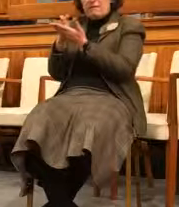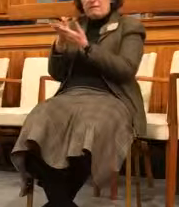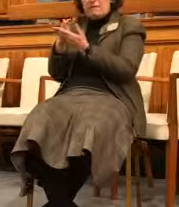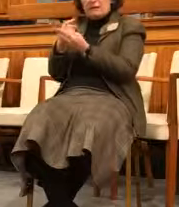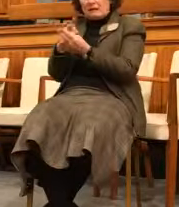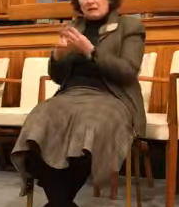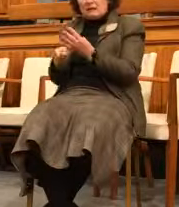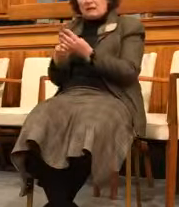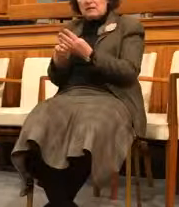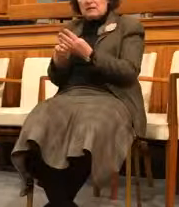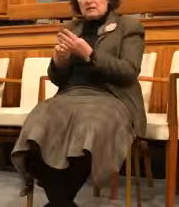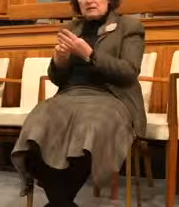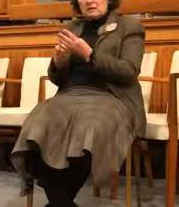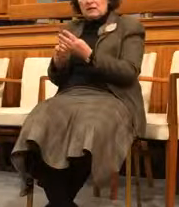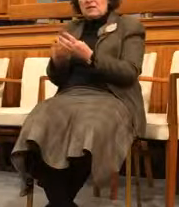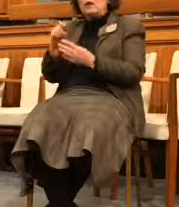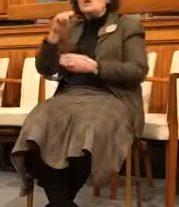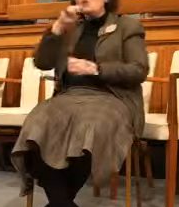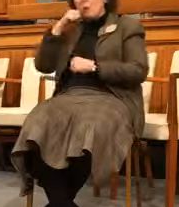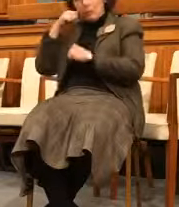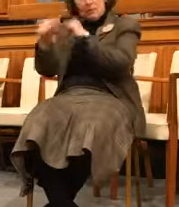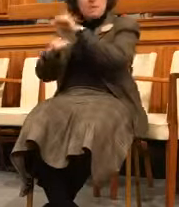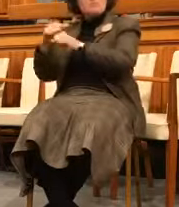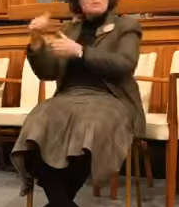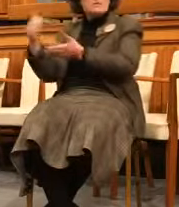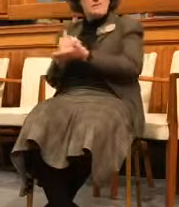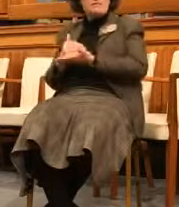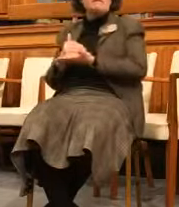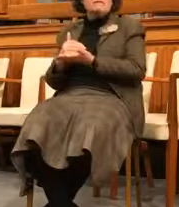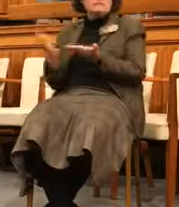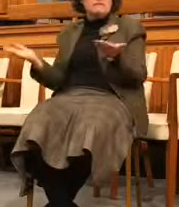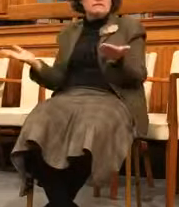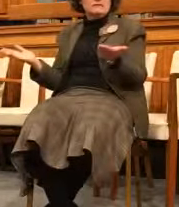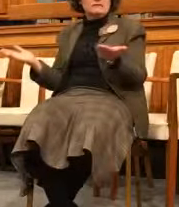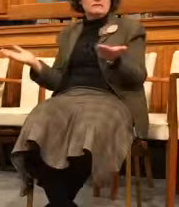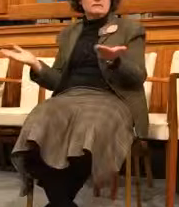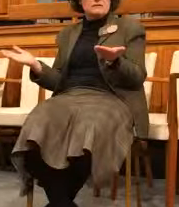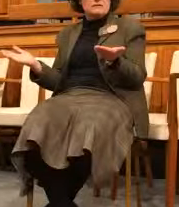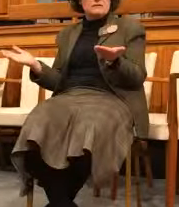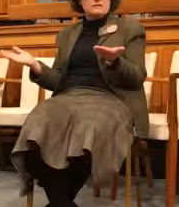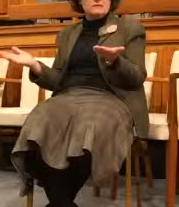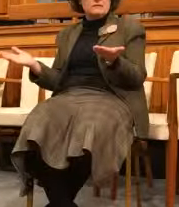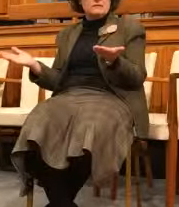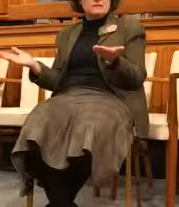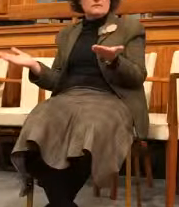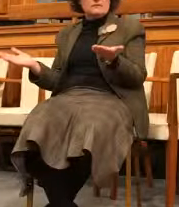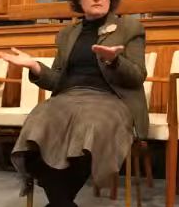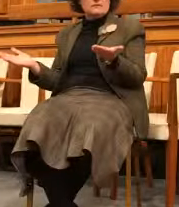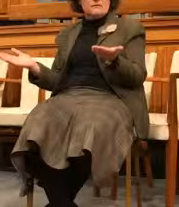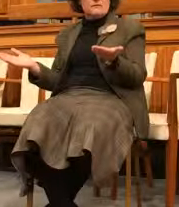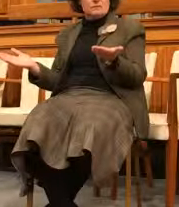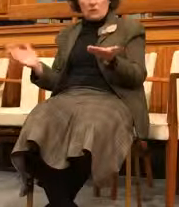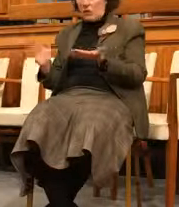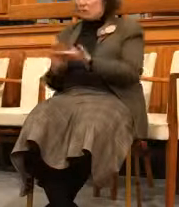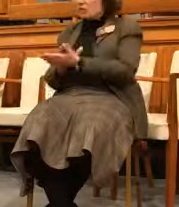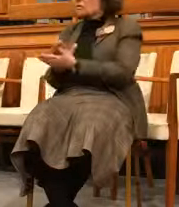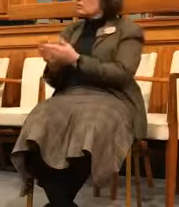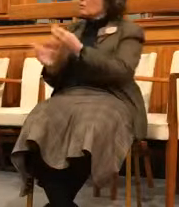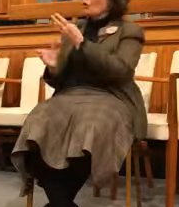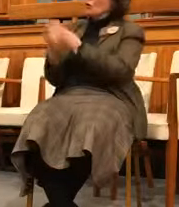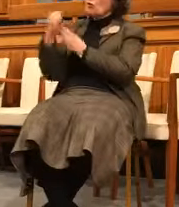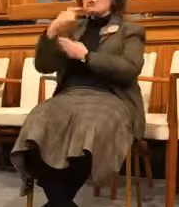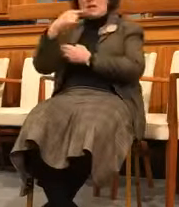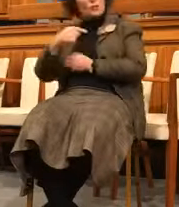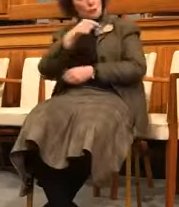then you will be saved. There is a warrant for your faith.